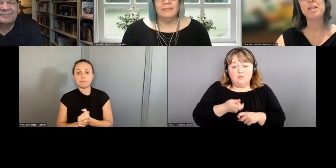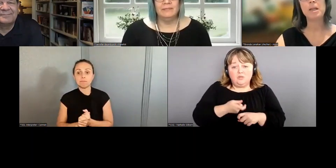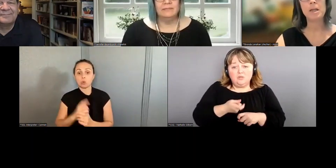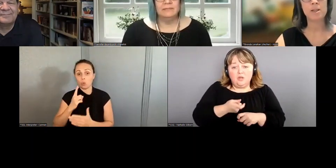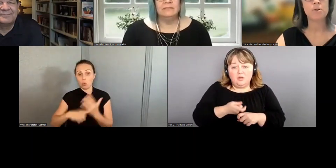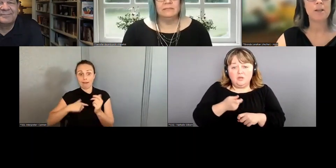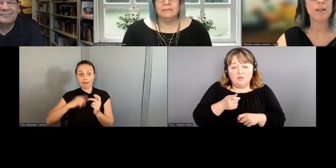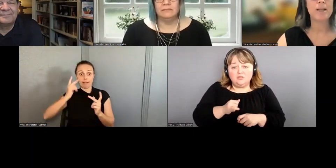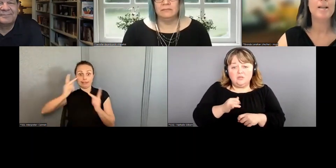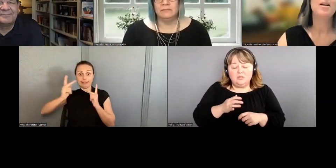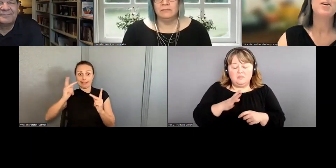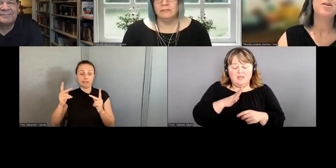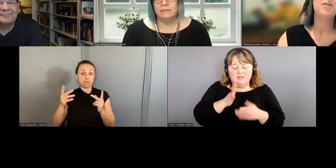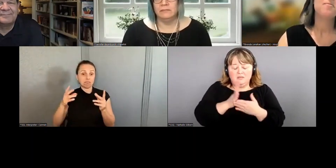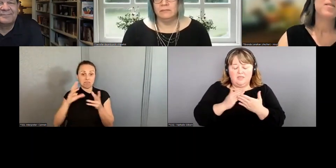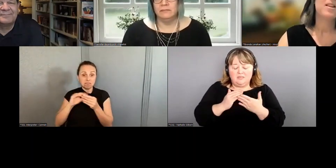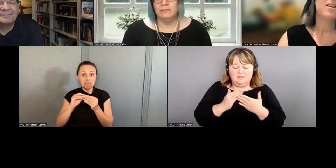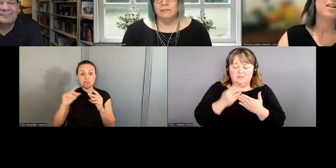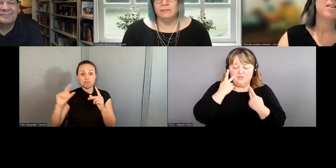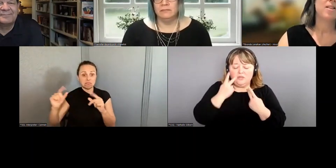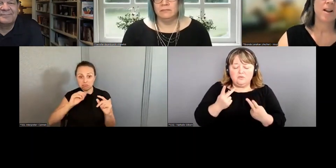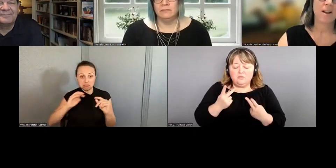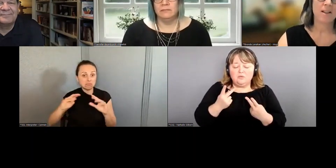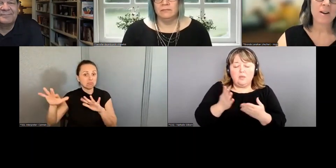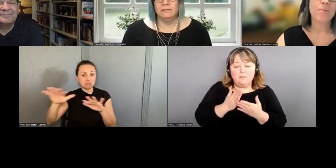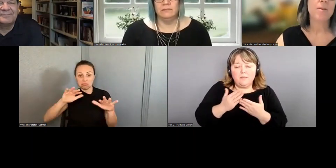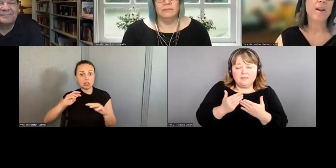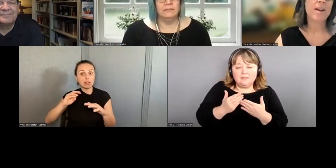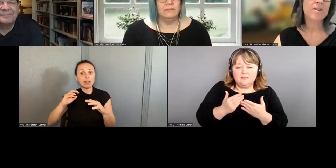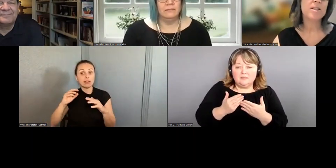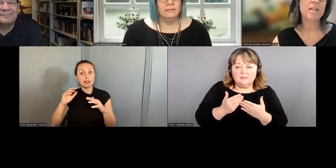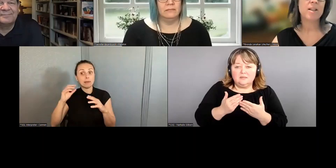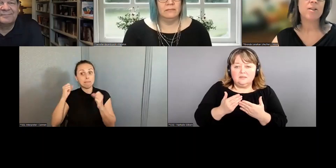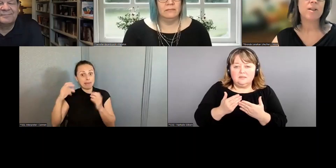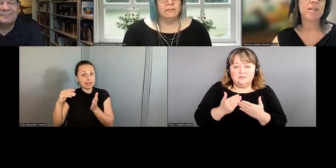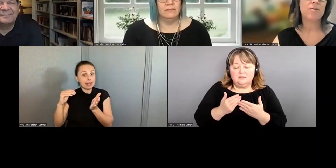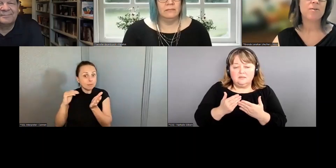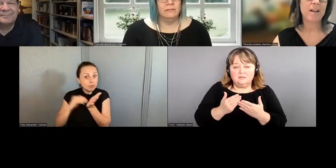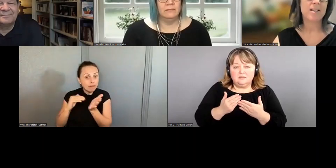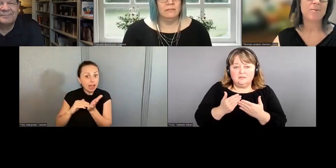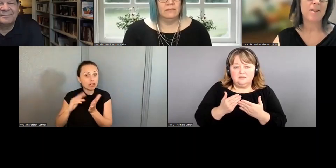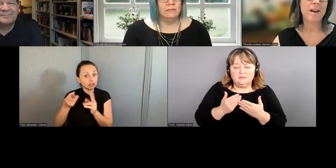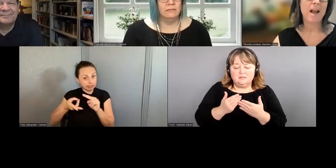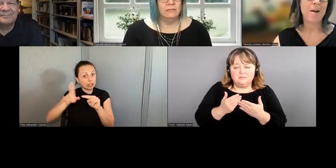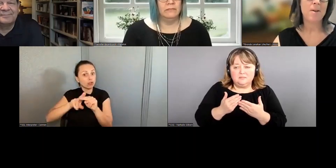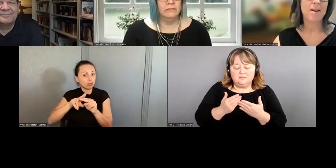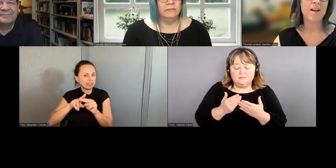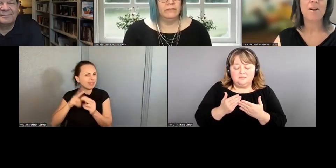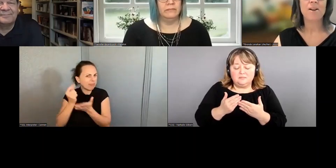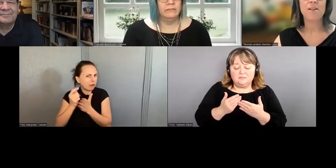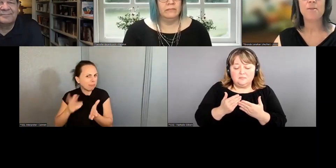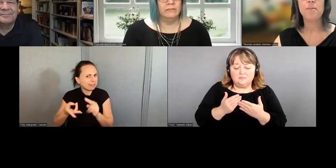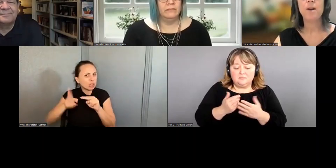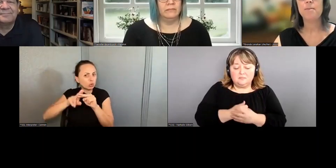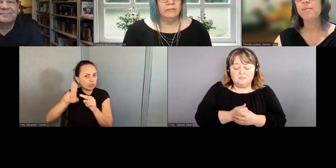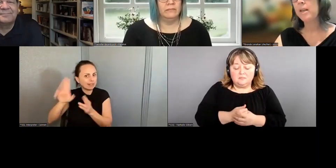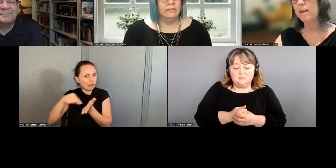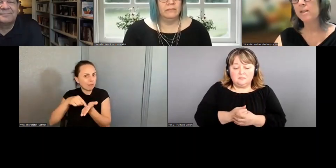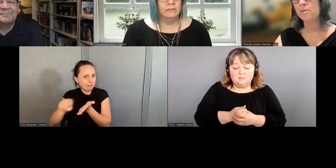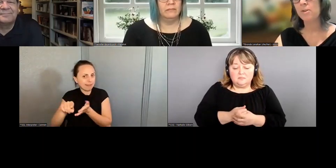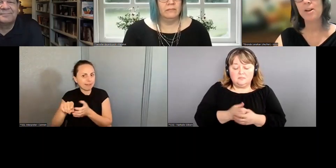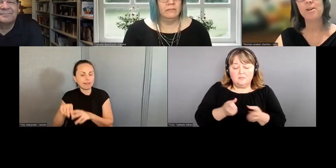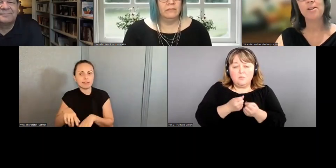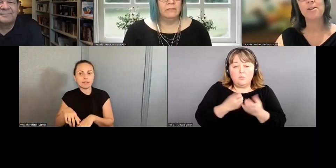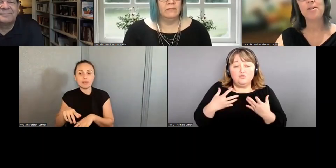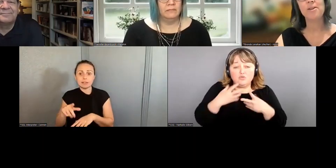seen anecdotally, a lot of the providers did increase their rates when that happened. A lot of them needed